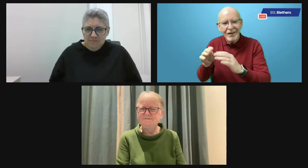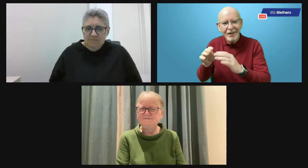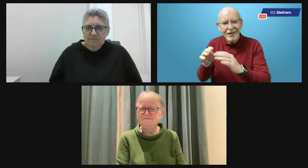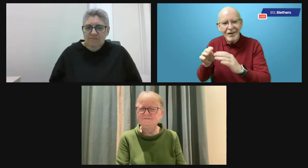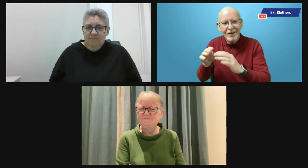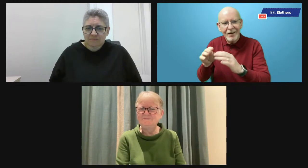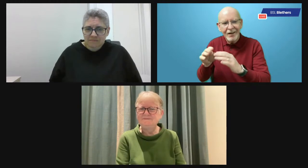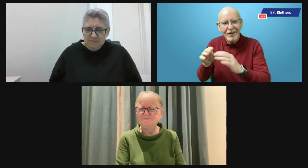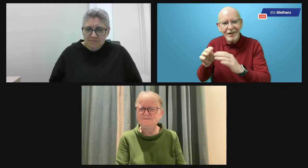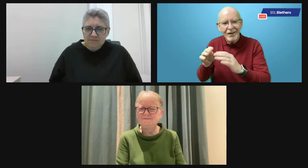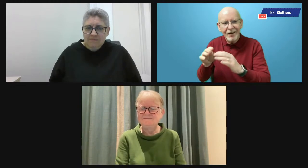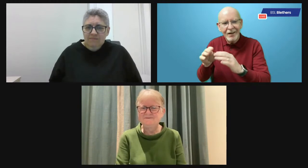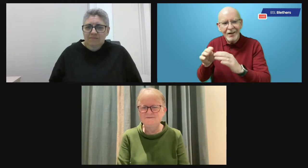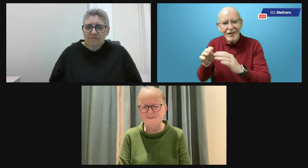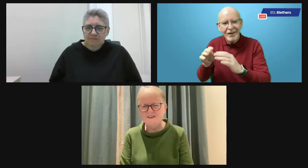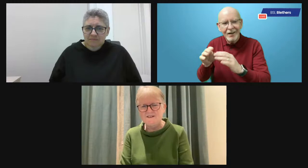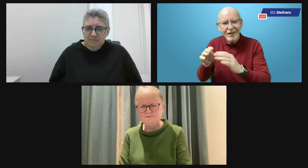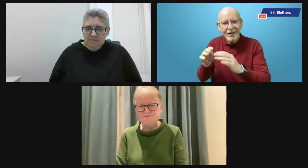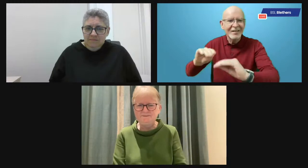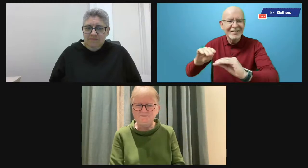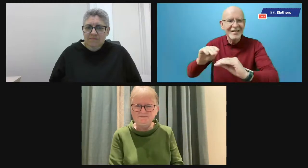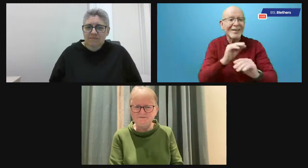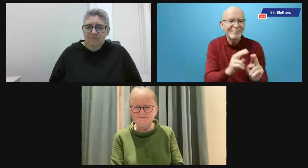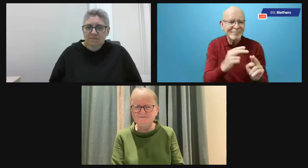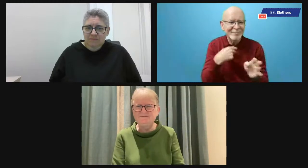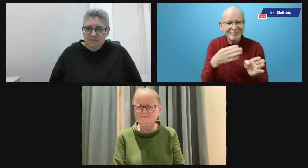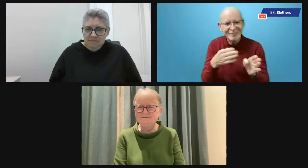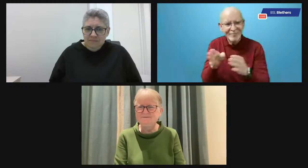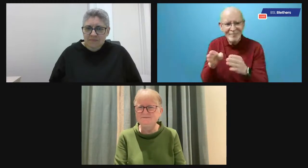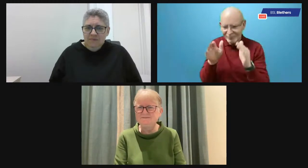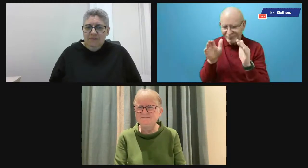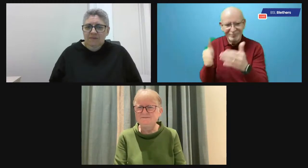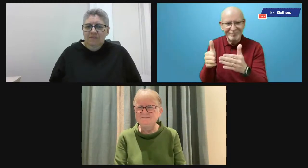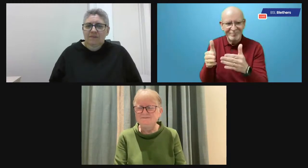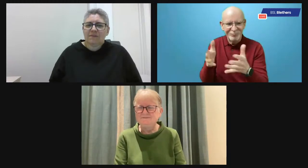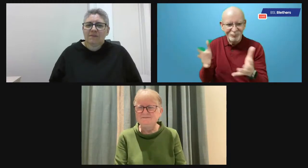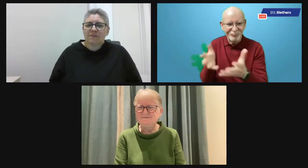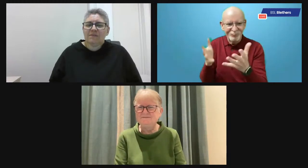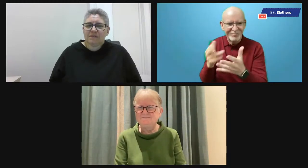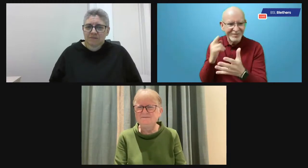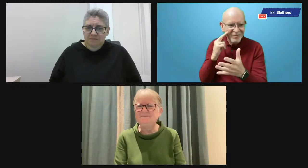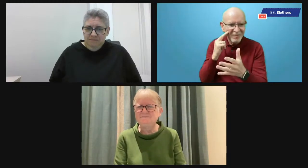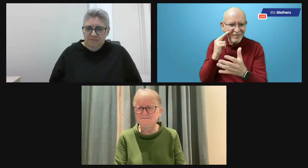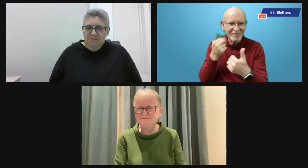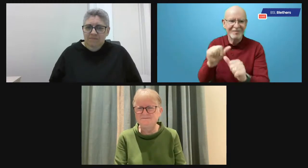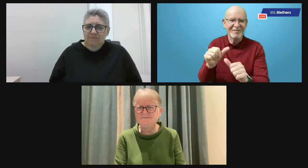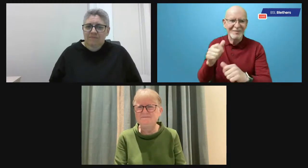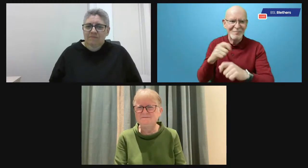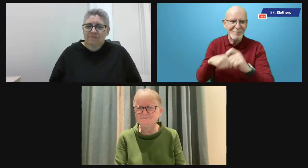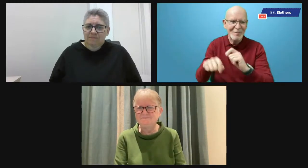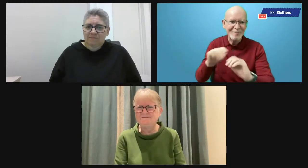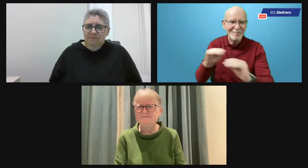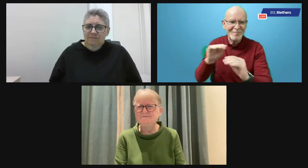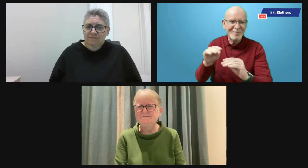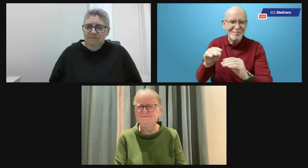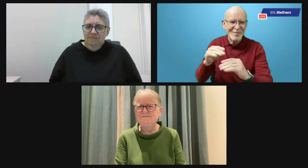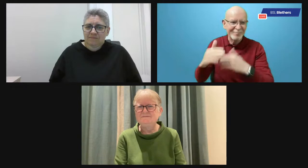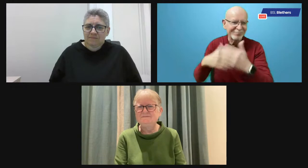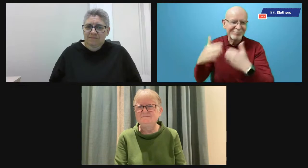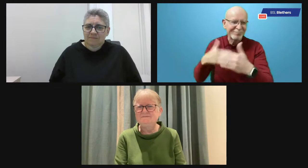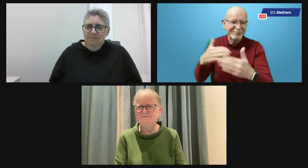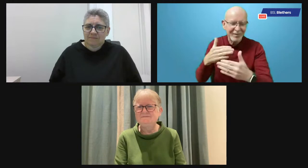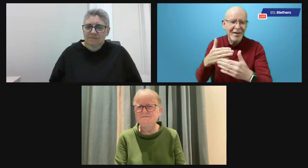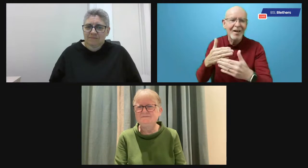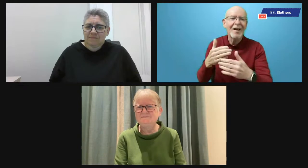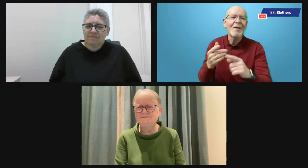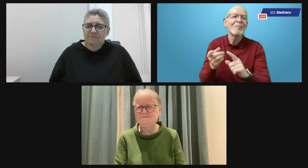I went sort of just a wee bit, took a wee bit of a tangent, and I was, rather than